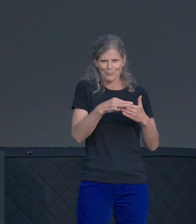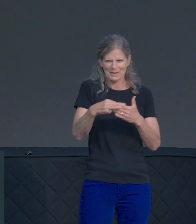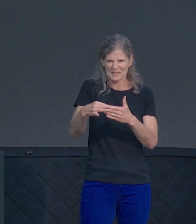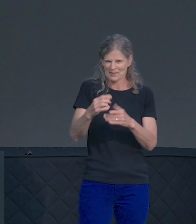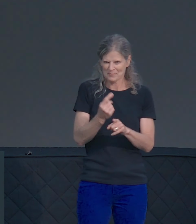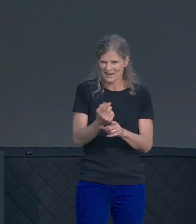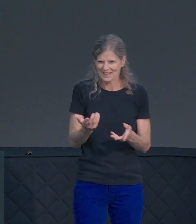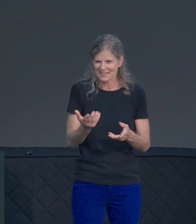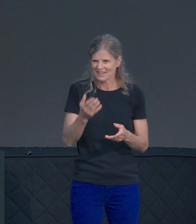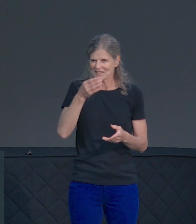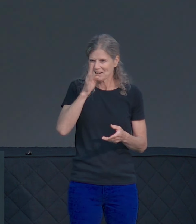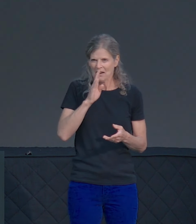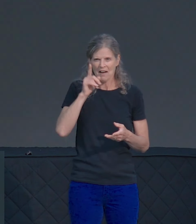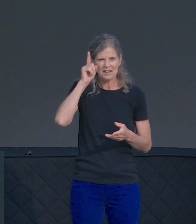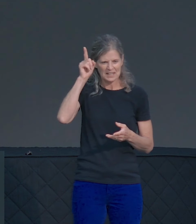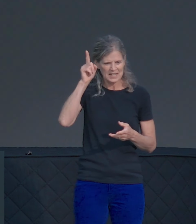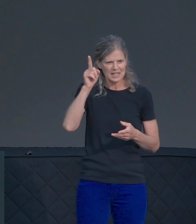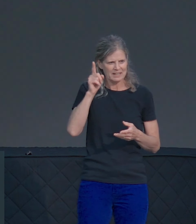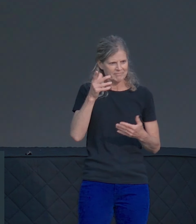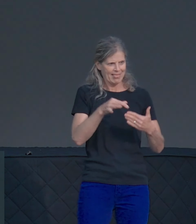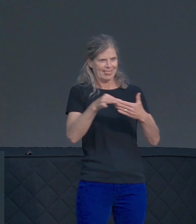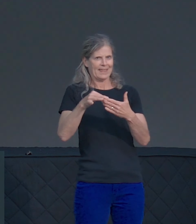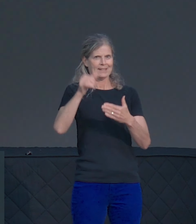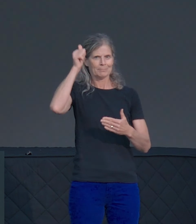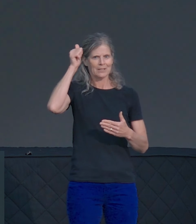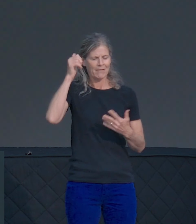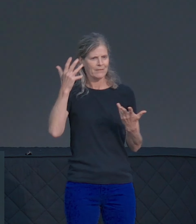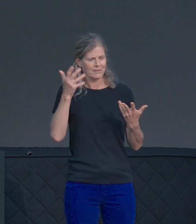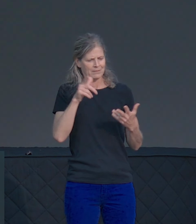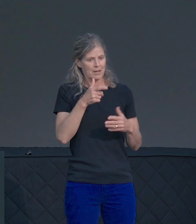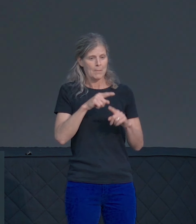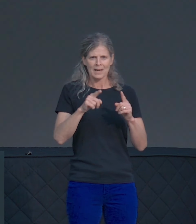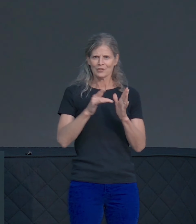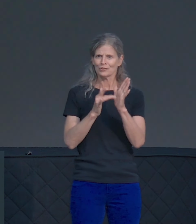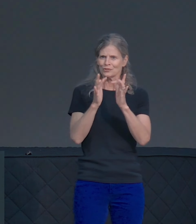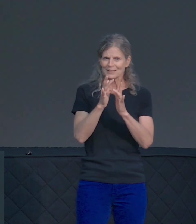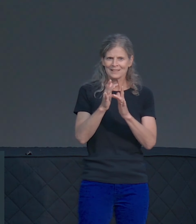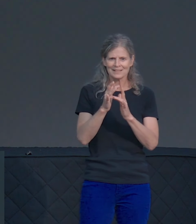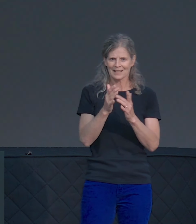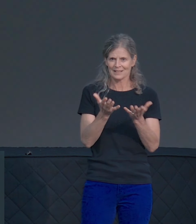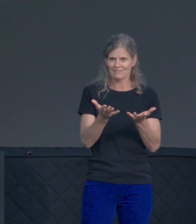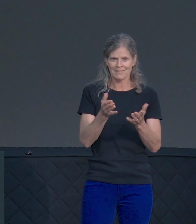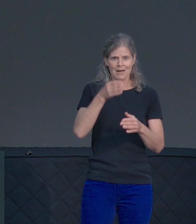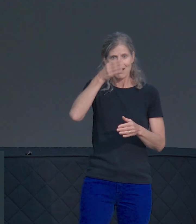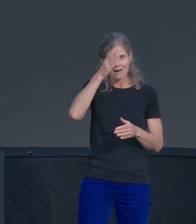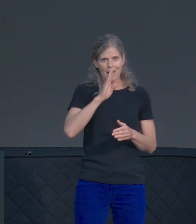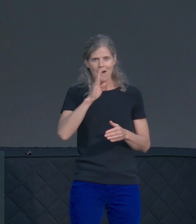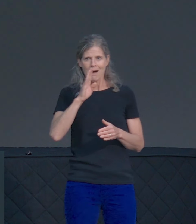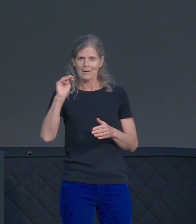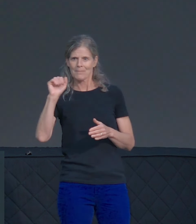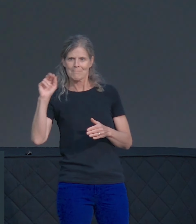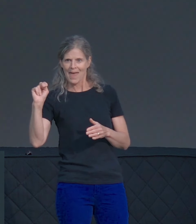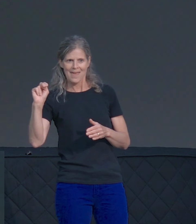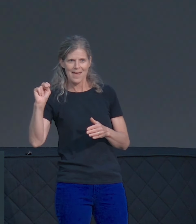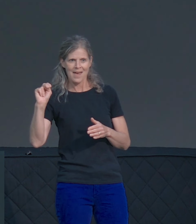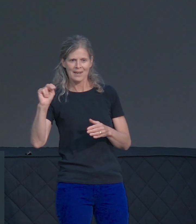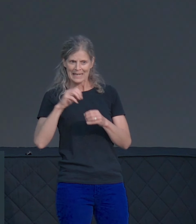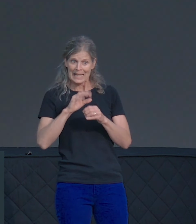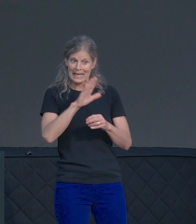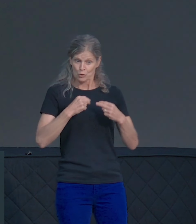he? God is the one who leads. But here we find Jesus, the God-man, in his